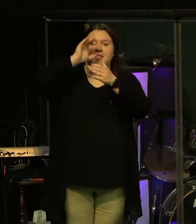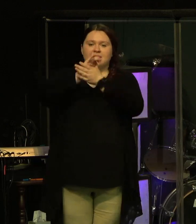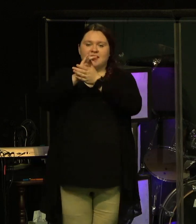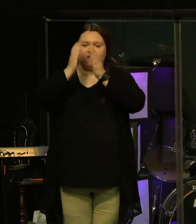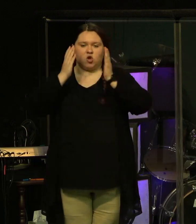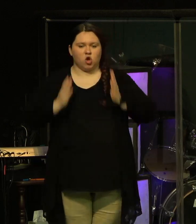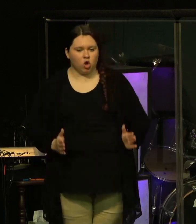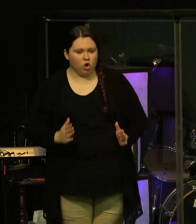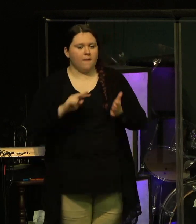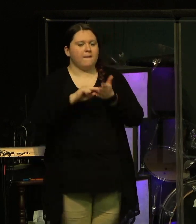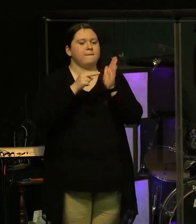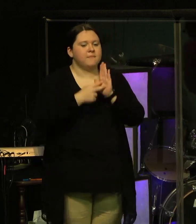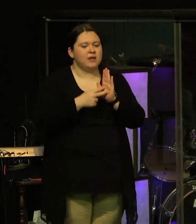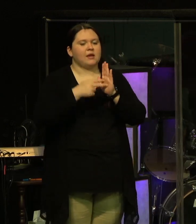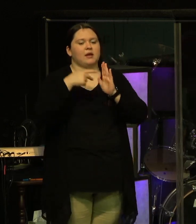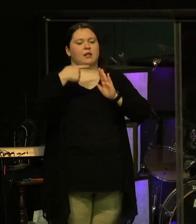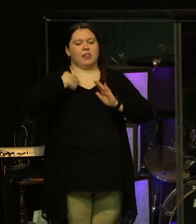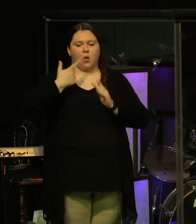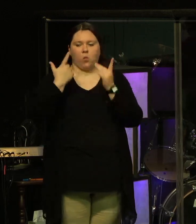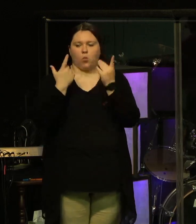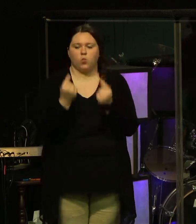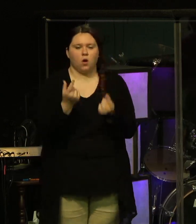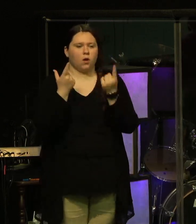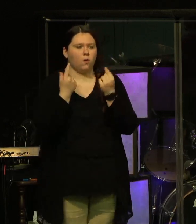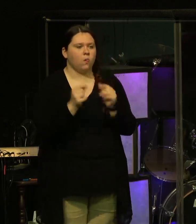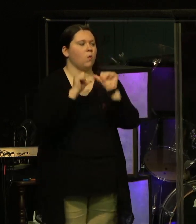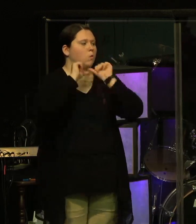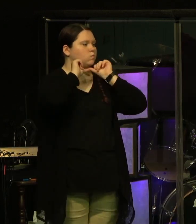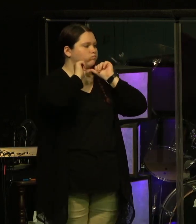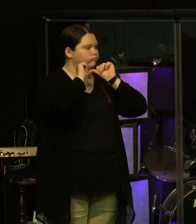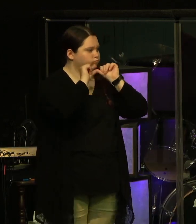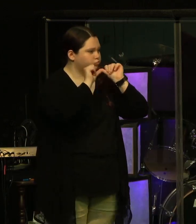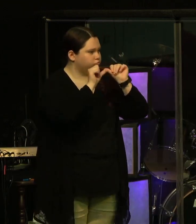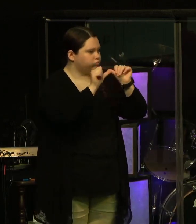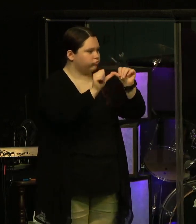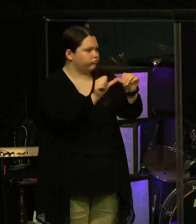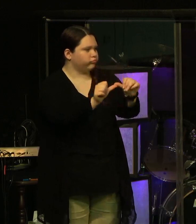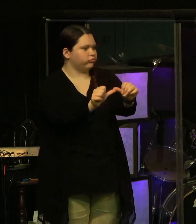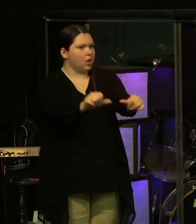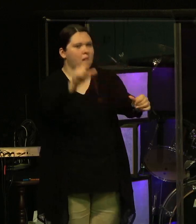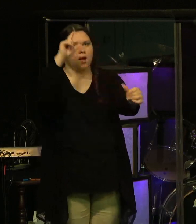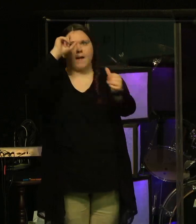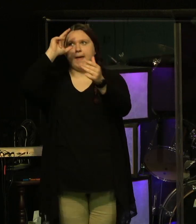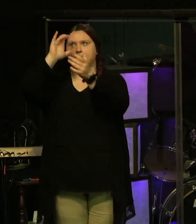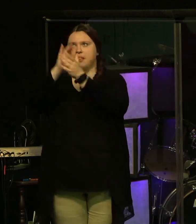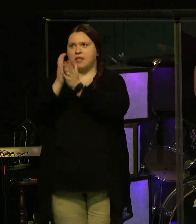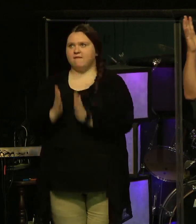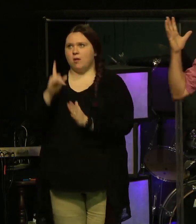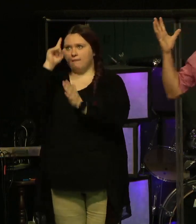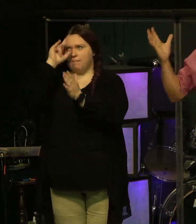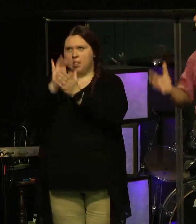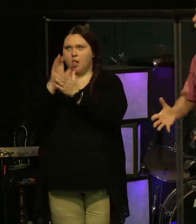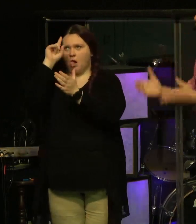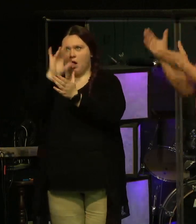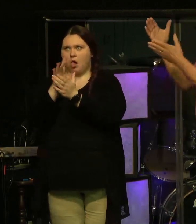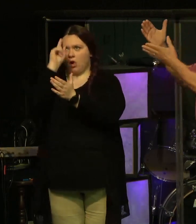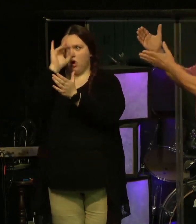Believer. That means ongoing. Not just a one-time thing. I'm